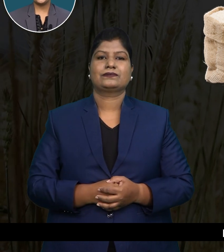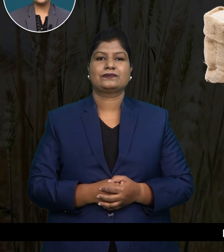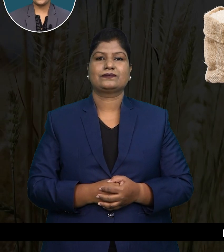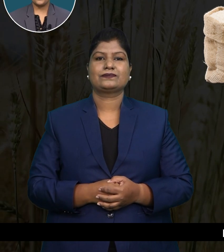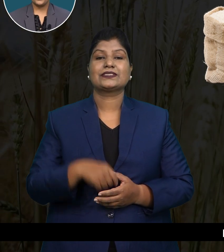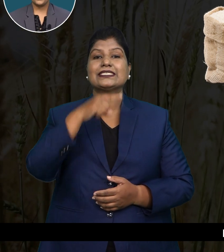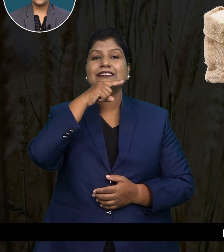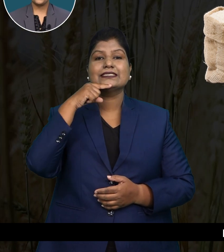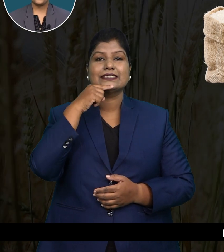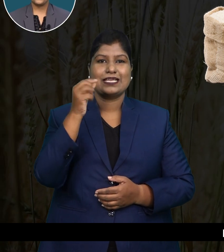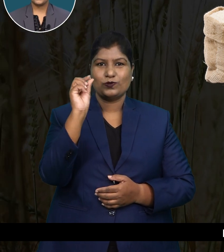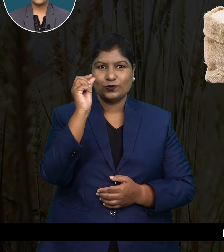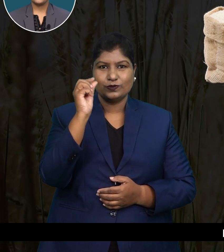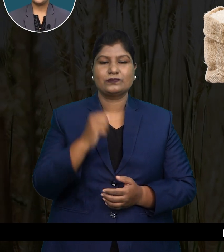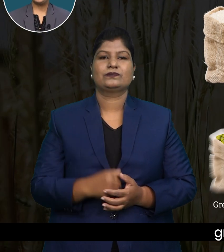red gram,